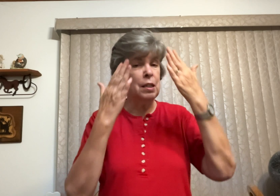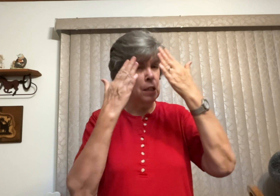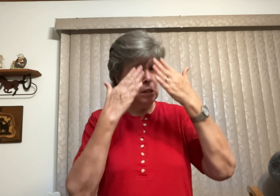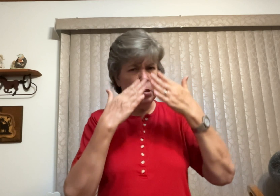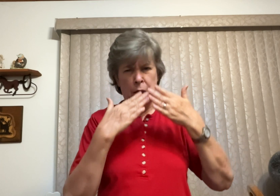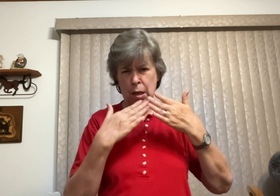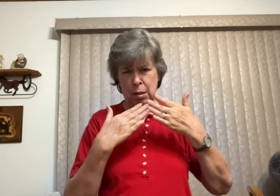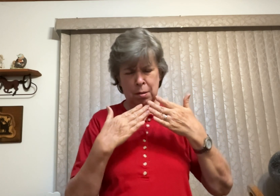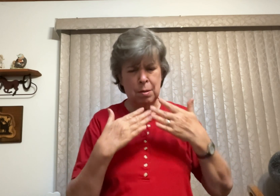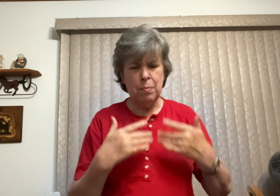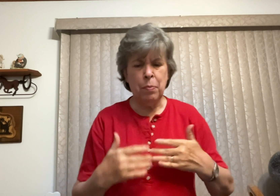not sad.